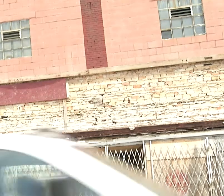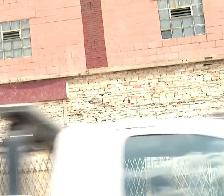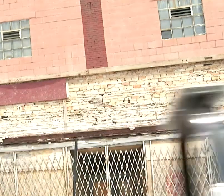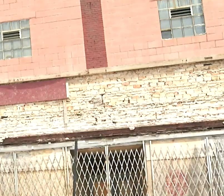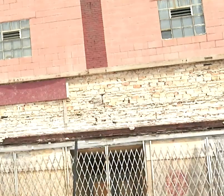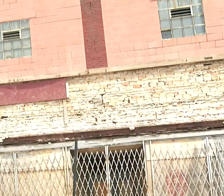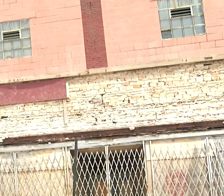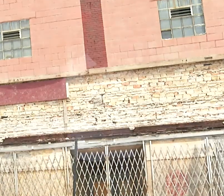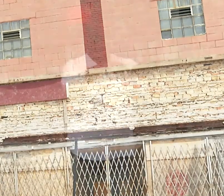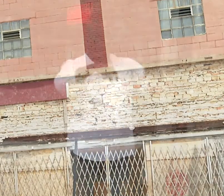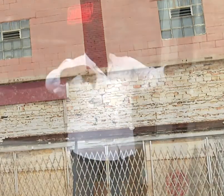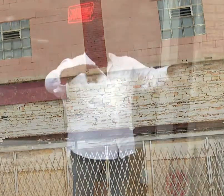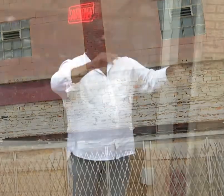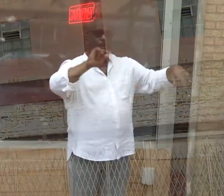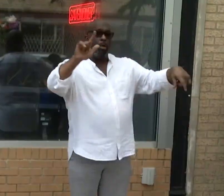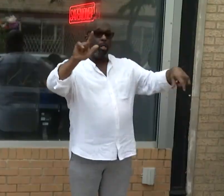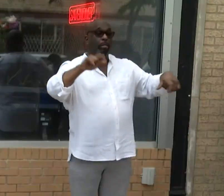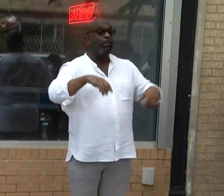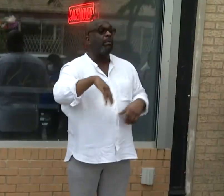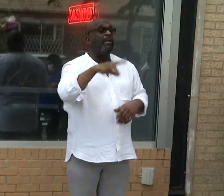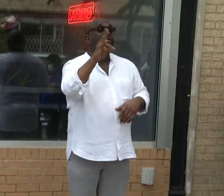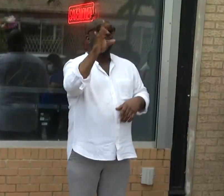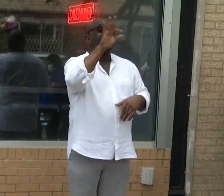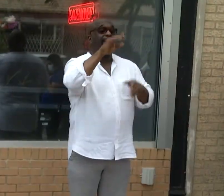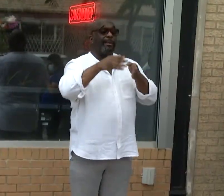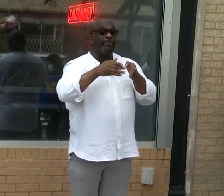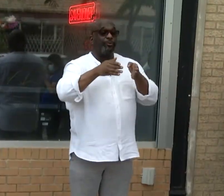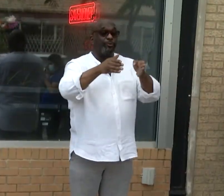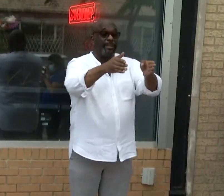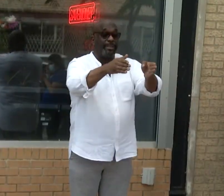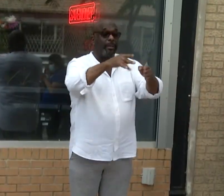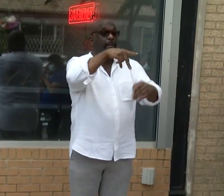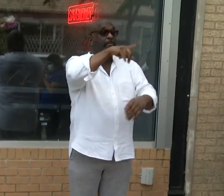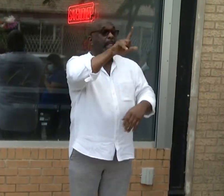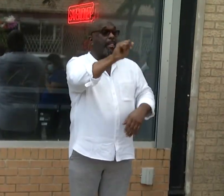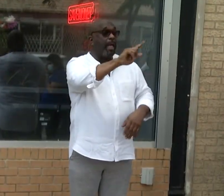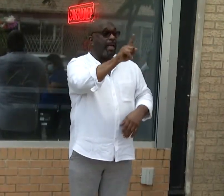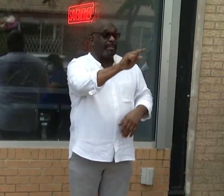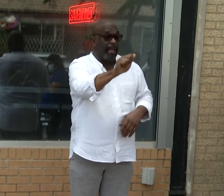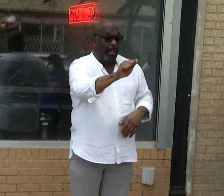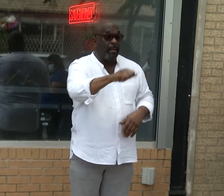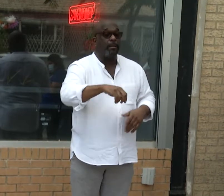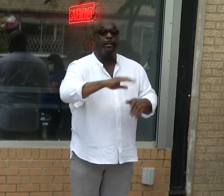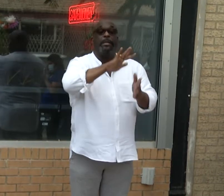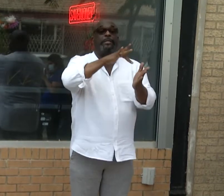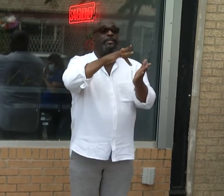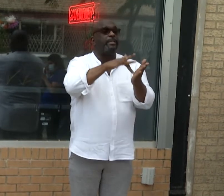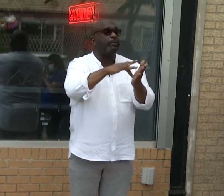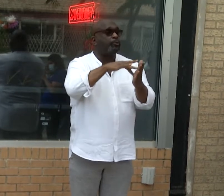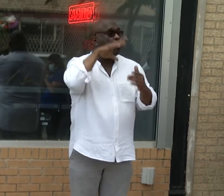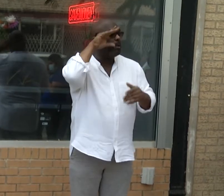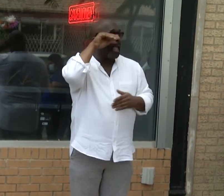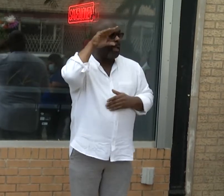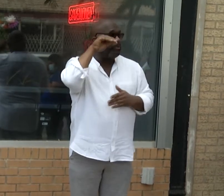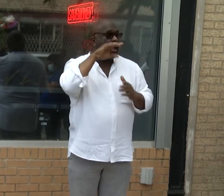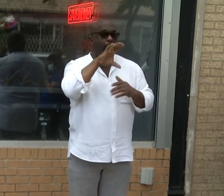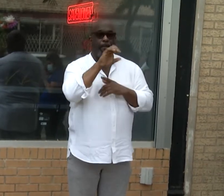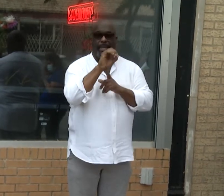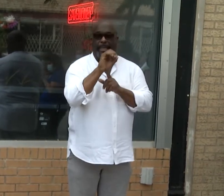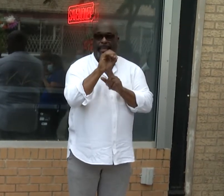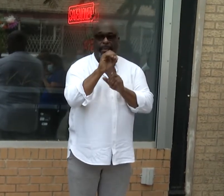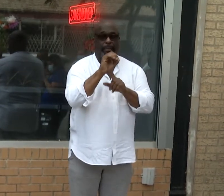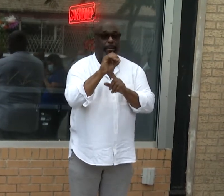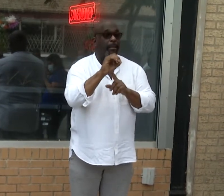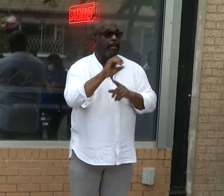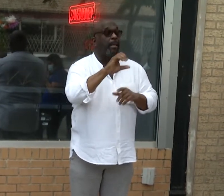Street Strip Mall, 79th Street Plaza, Central Camera Company,